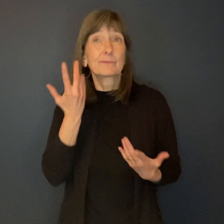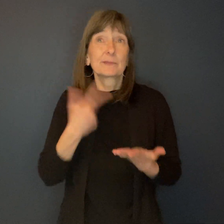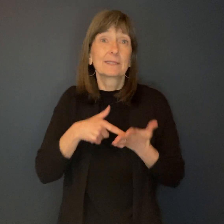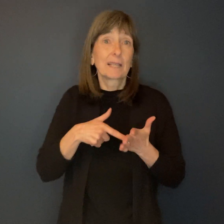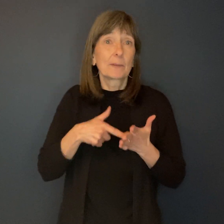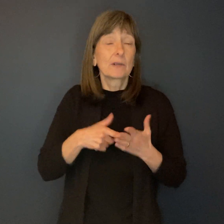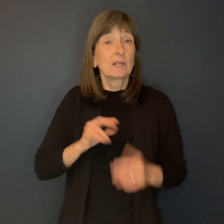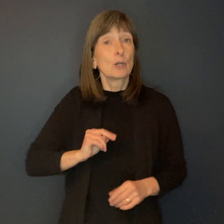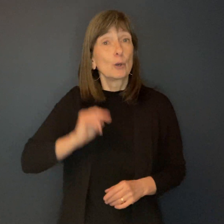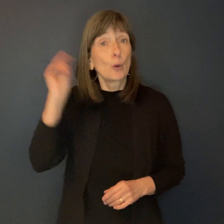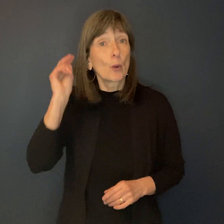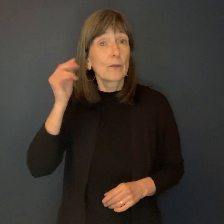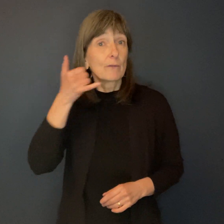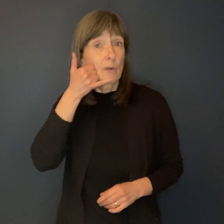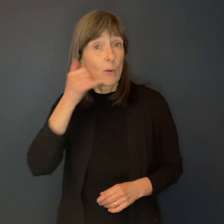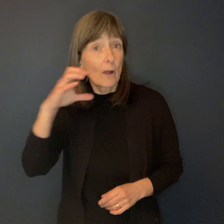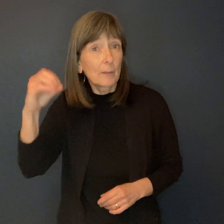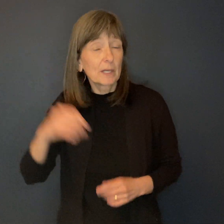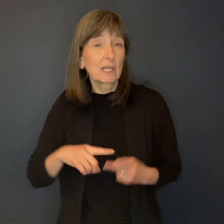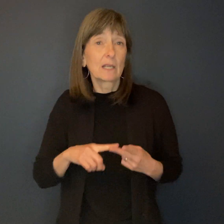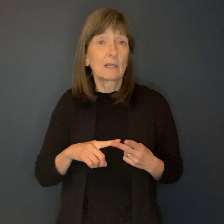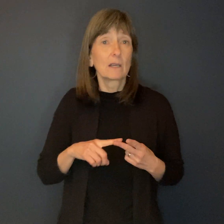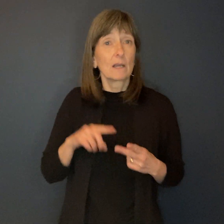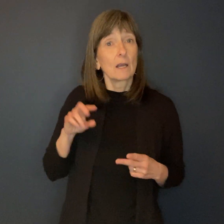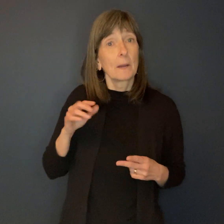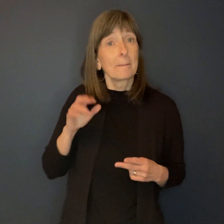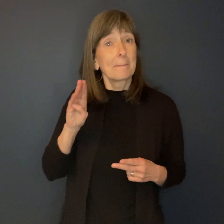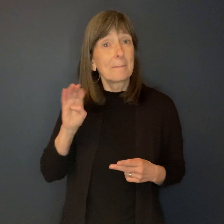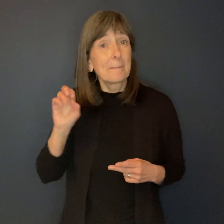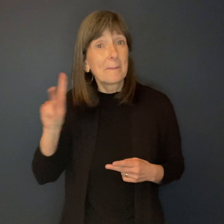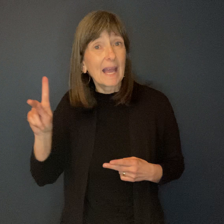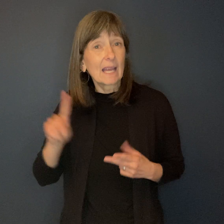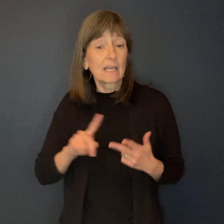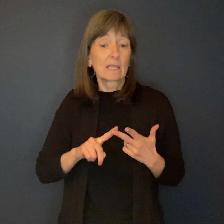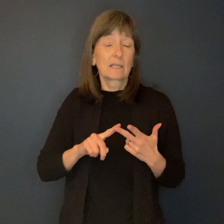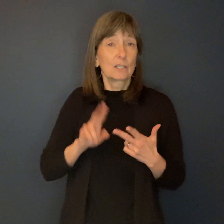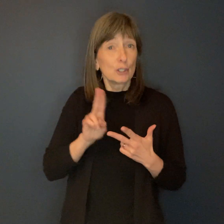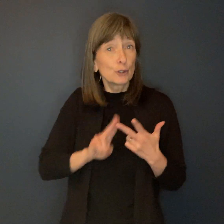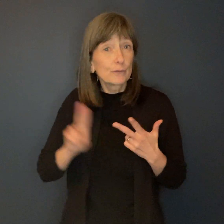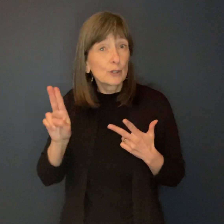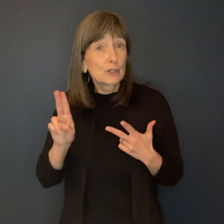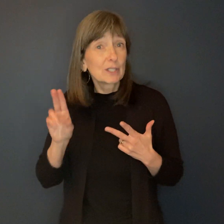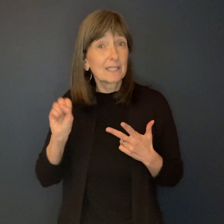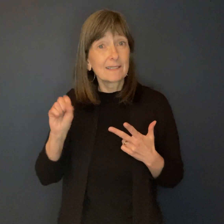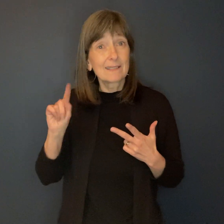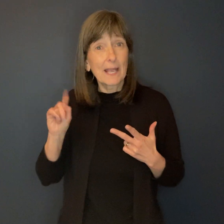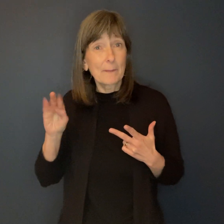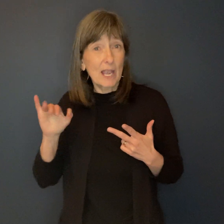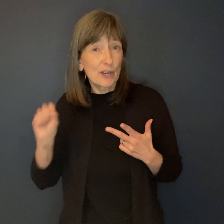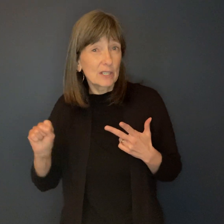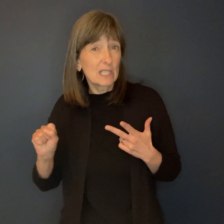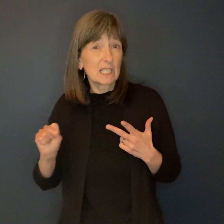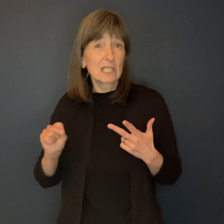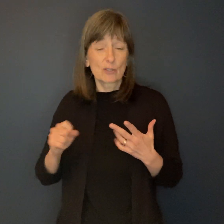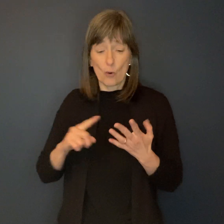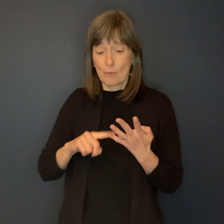Royal Bank, if you take St. Mary's University, if you take, one of the richest families in the province